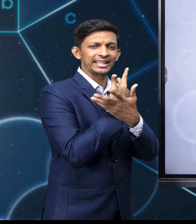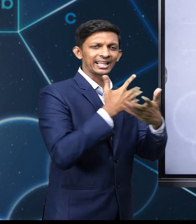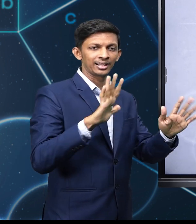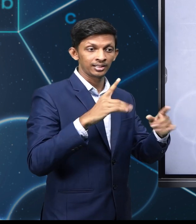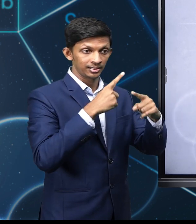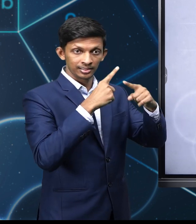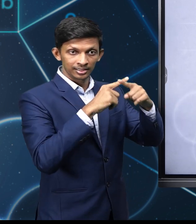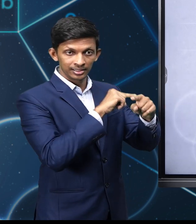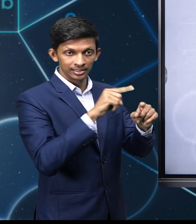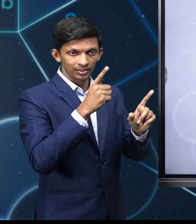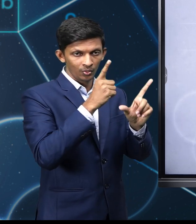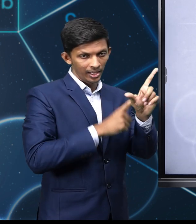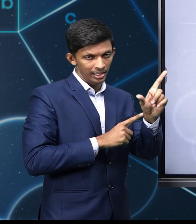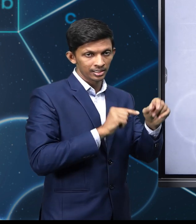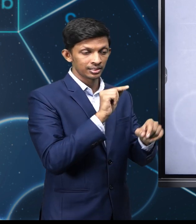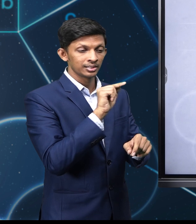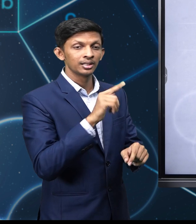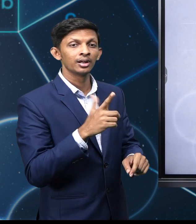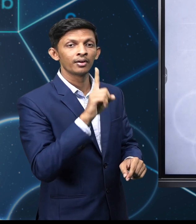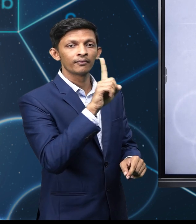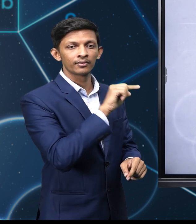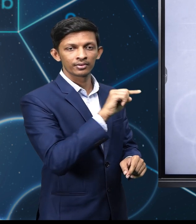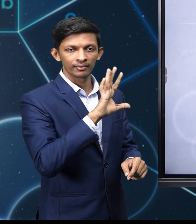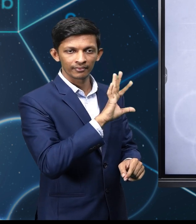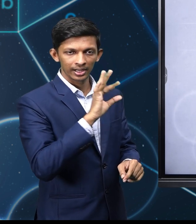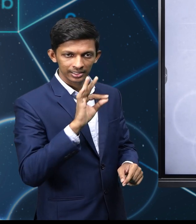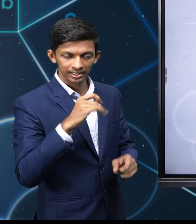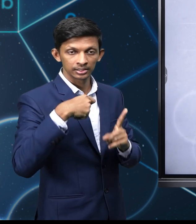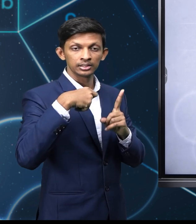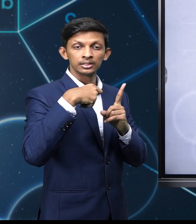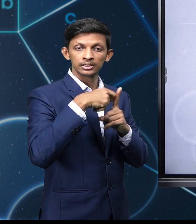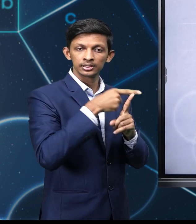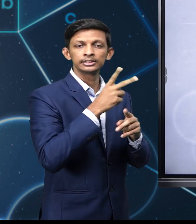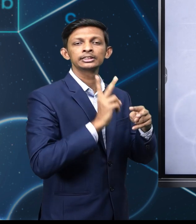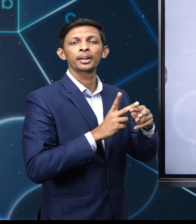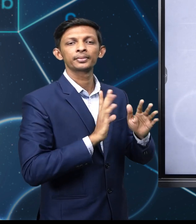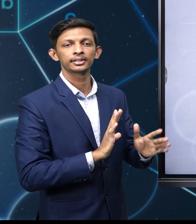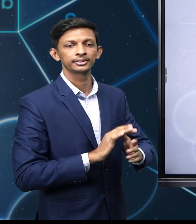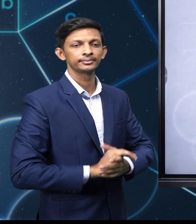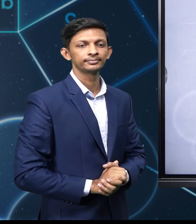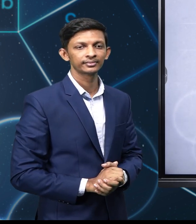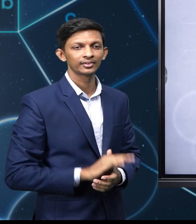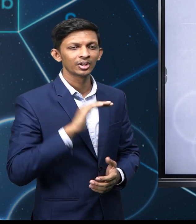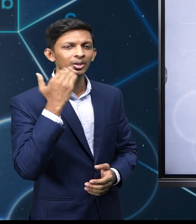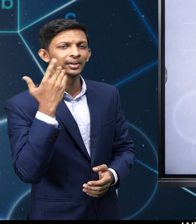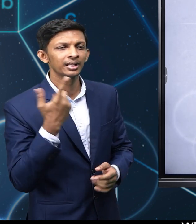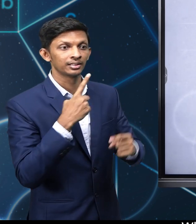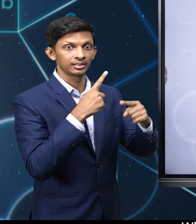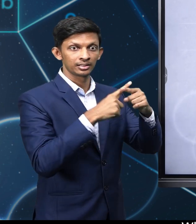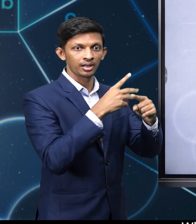In general, X by Y is equal to 1 by 500 is equal to K, where K is a constant. When X and Y